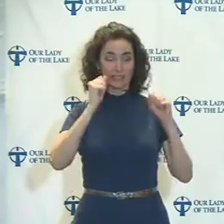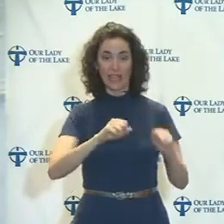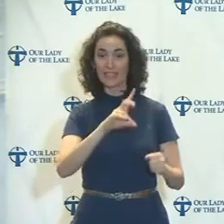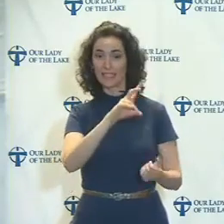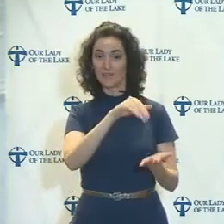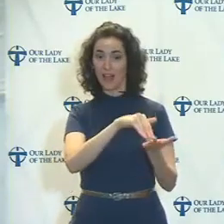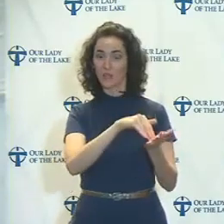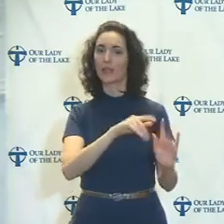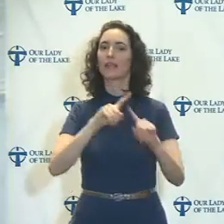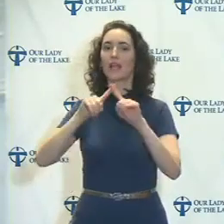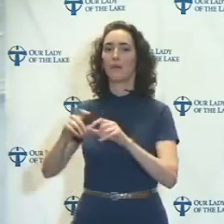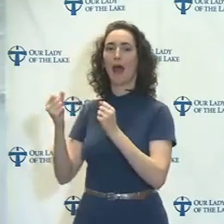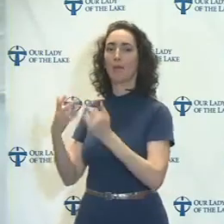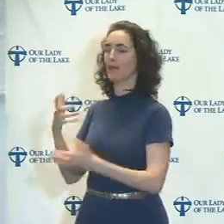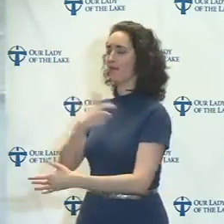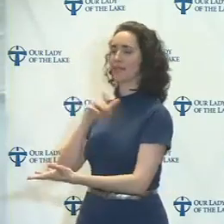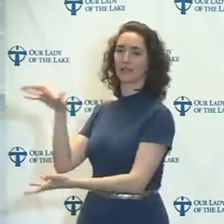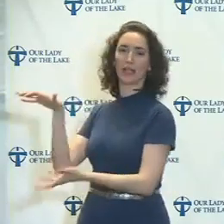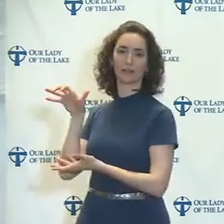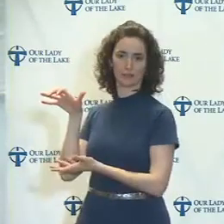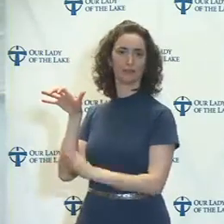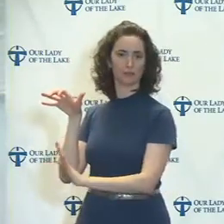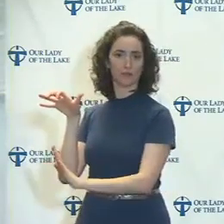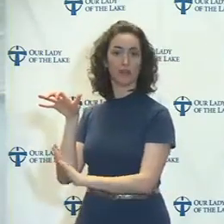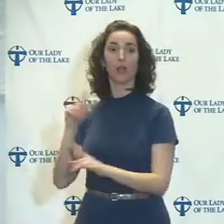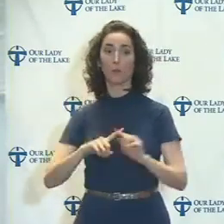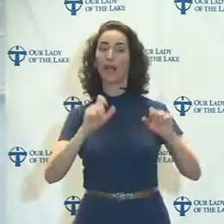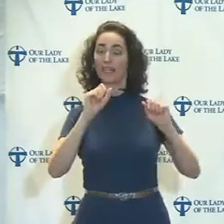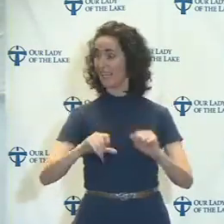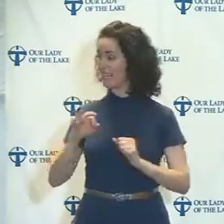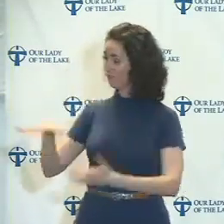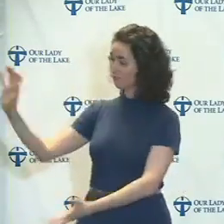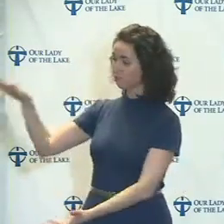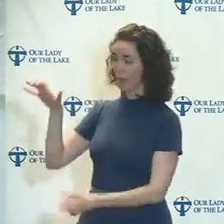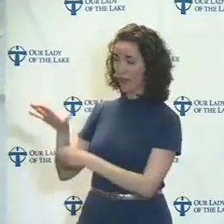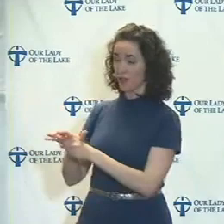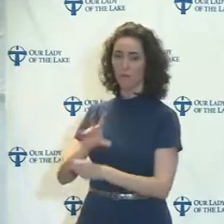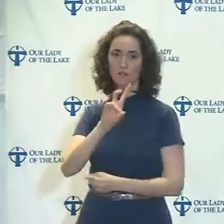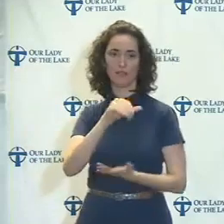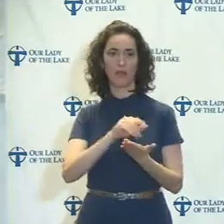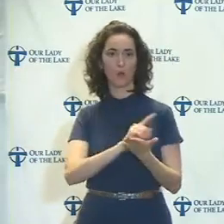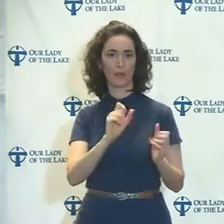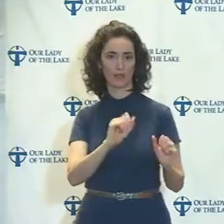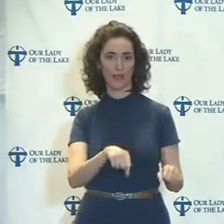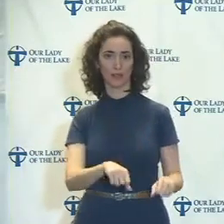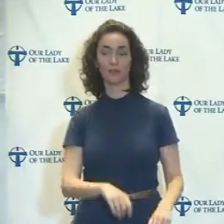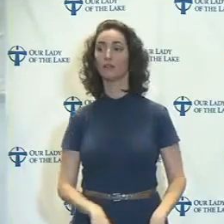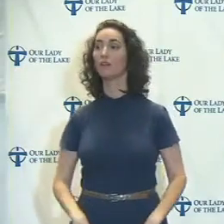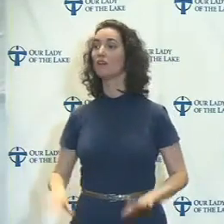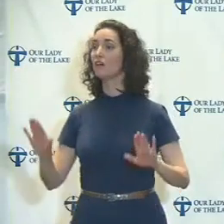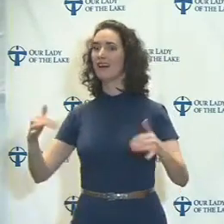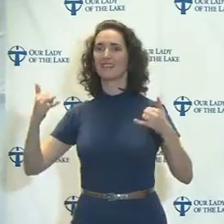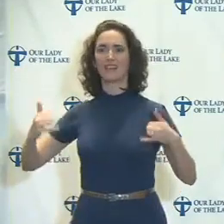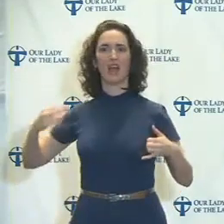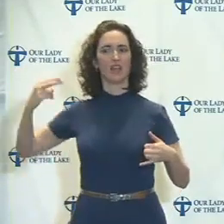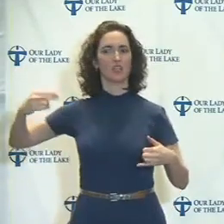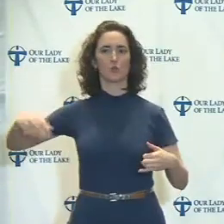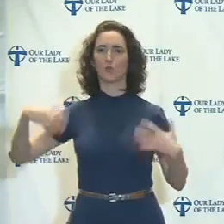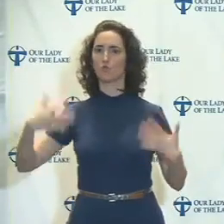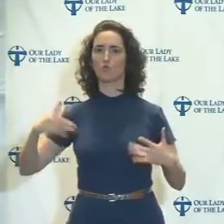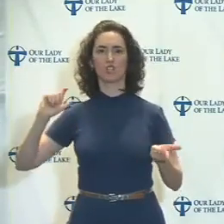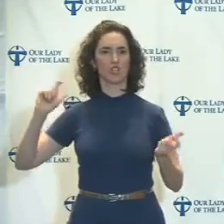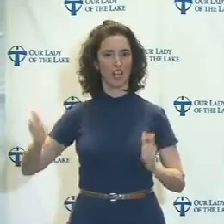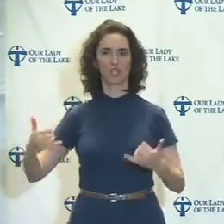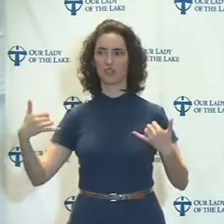supply. Now, I have no doubt we're all living in historical times and we're witnessing one of the greatest accomplishments